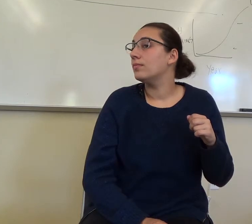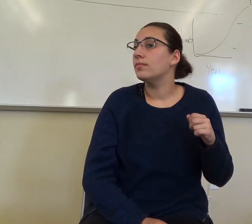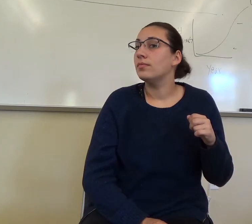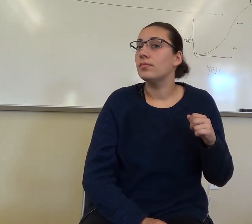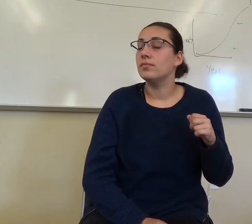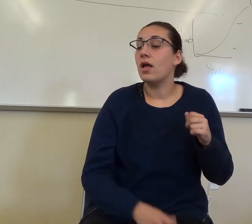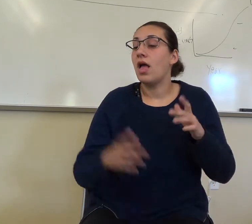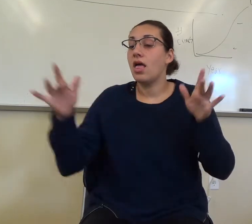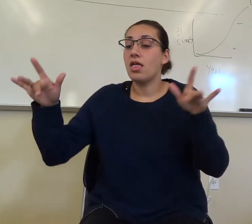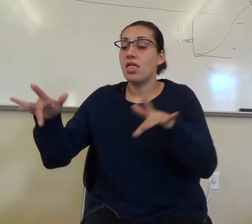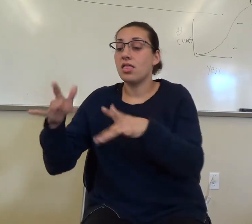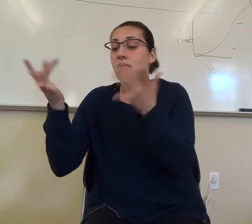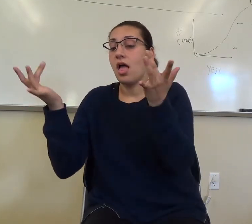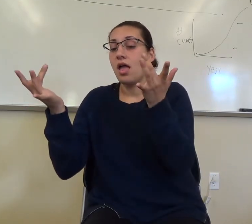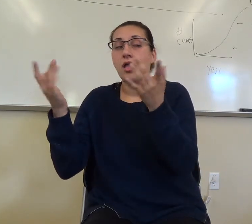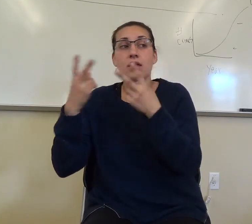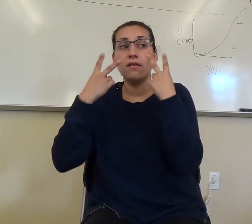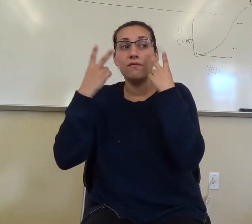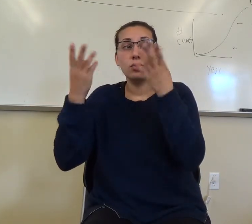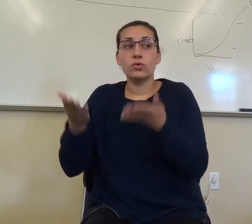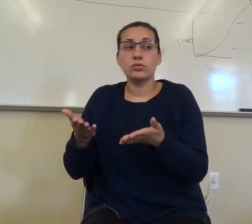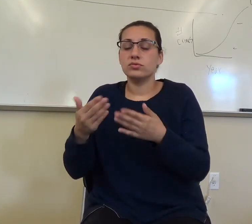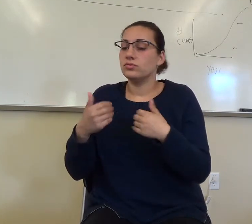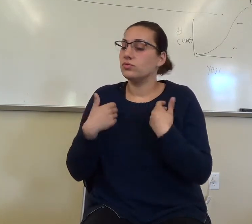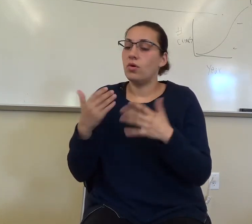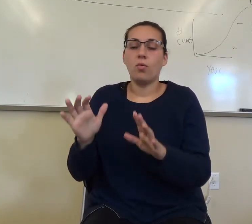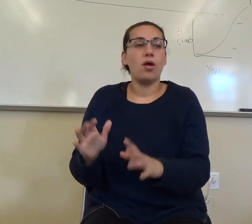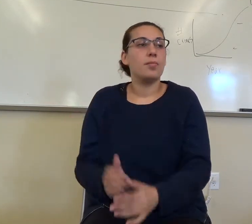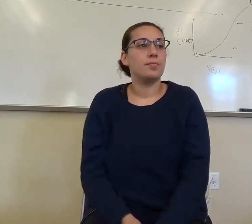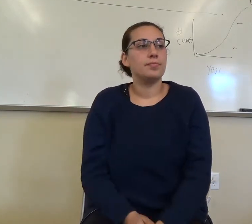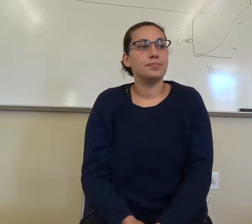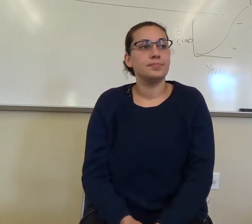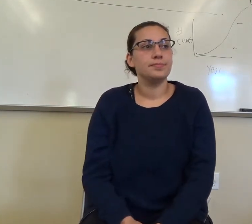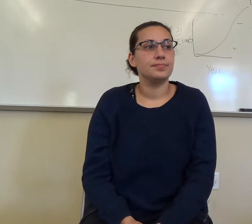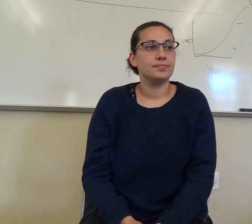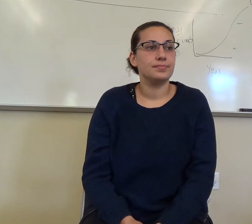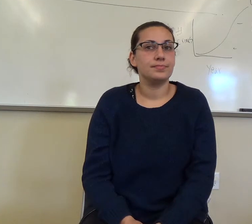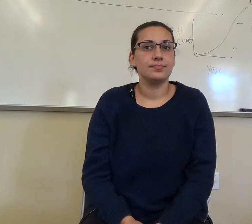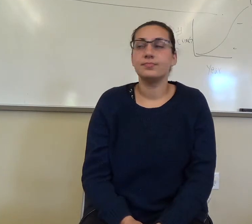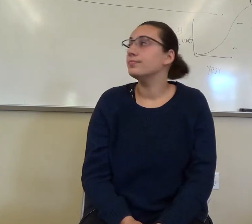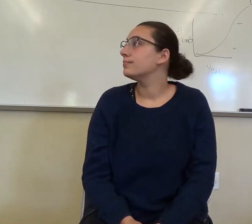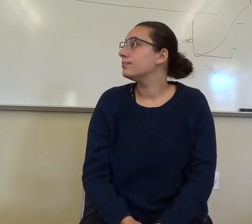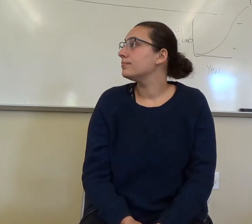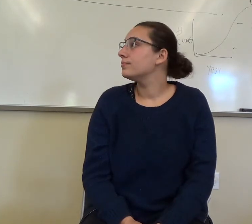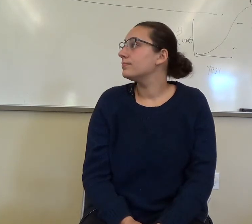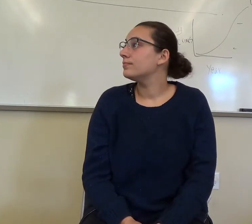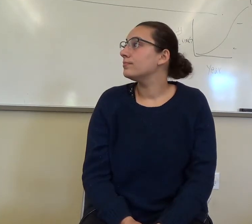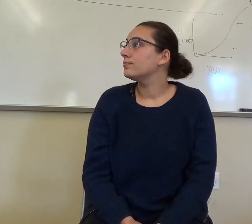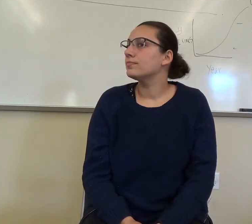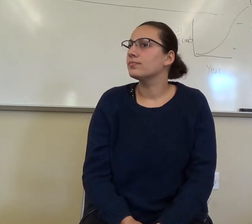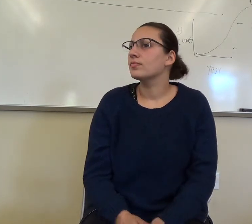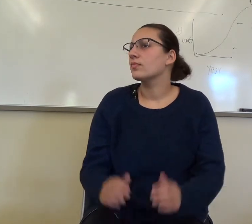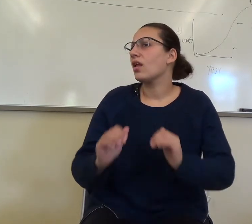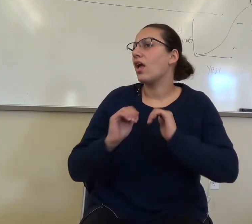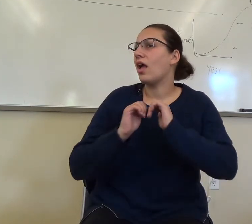Light viewers don't. Okay? How can you